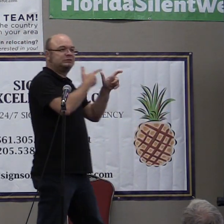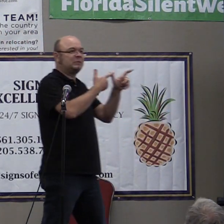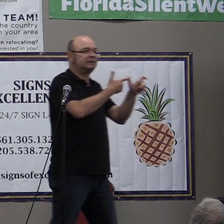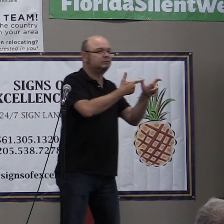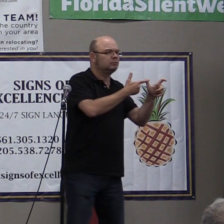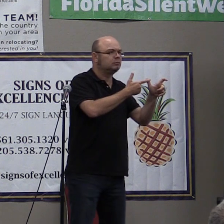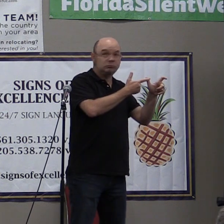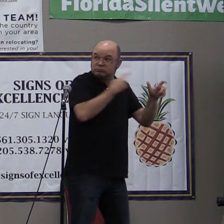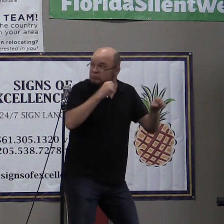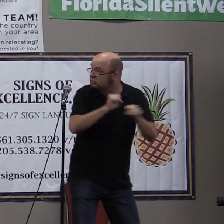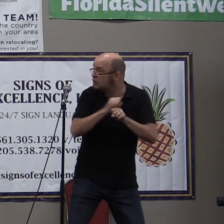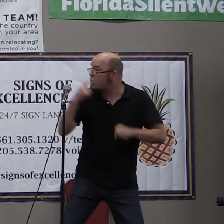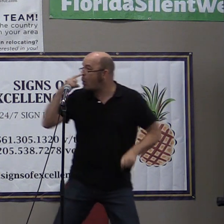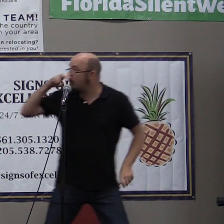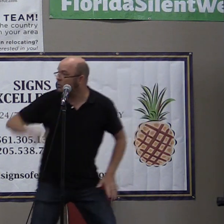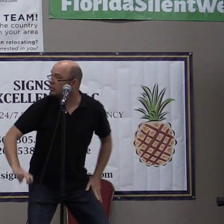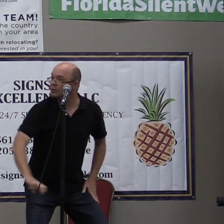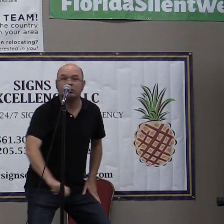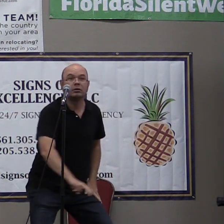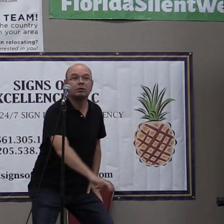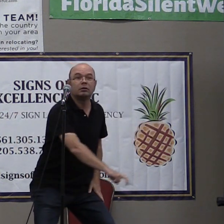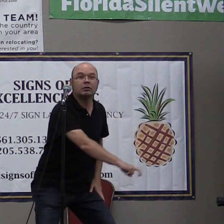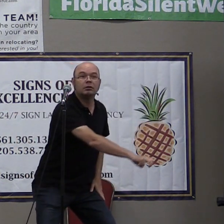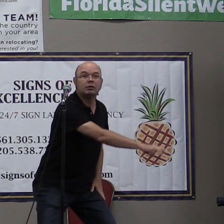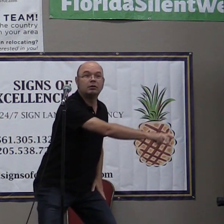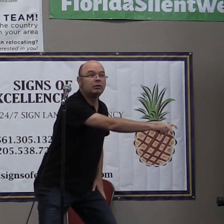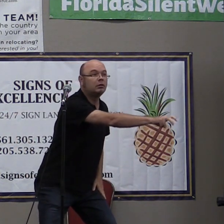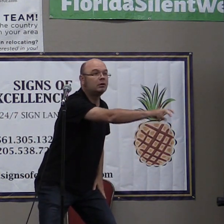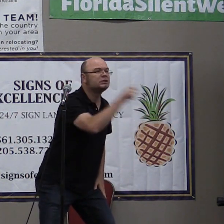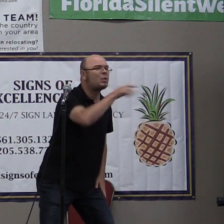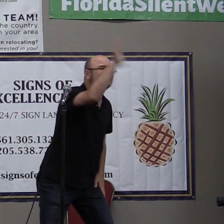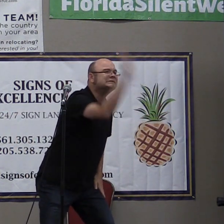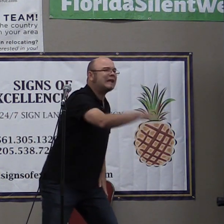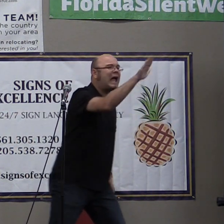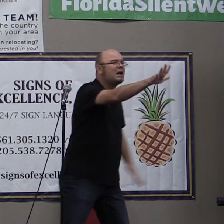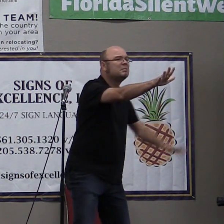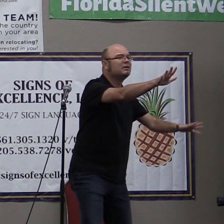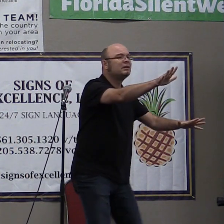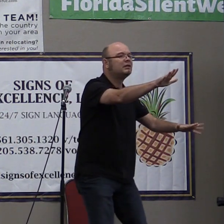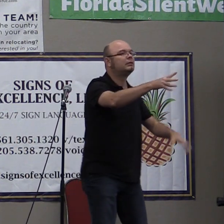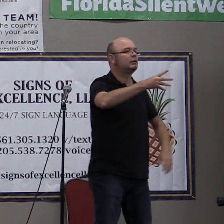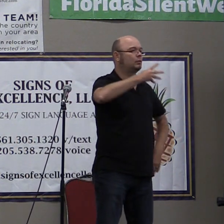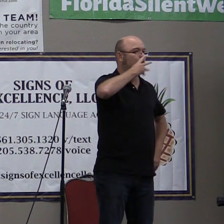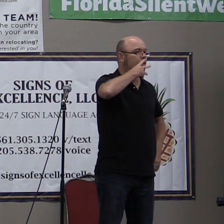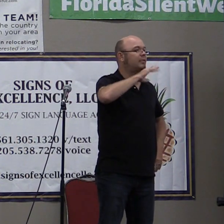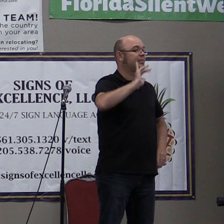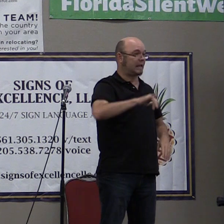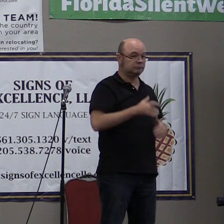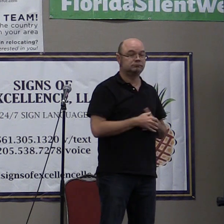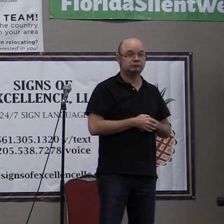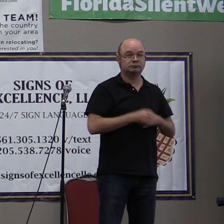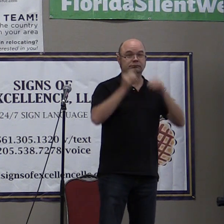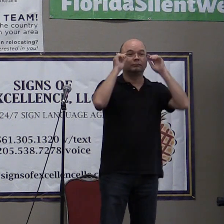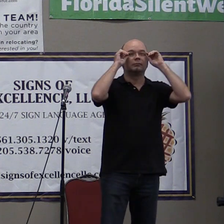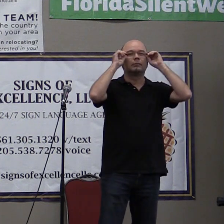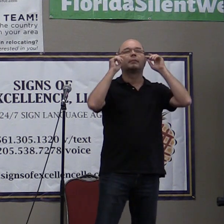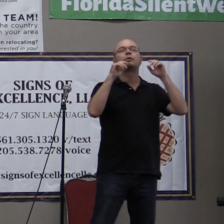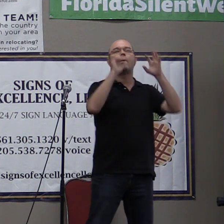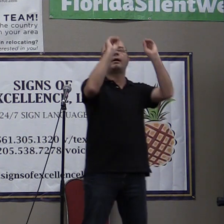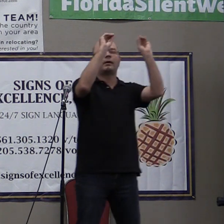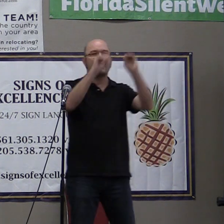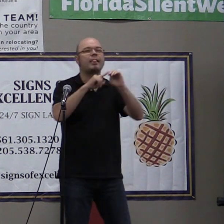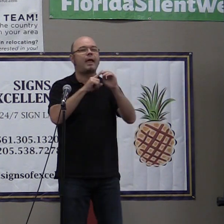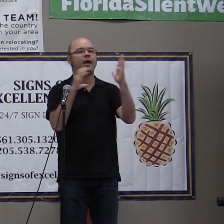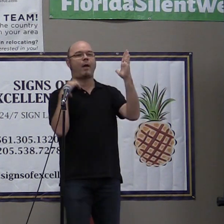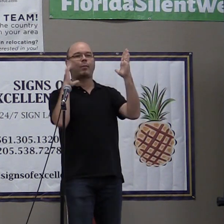Like, your nose is running. We're talking about multiple meanings. Or is your nose running? Wait. Running